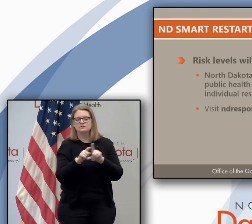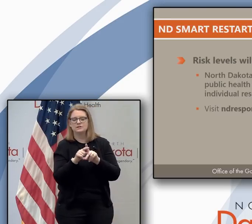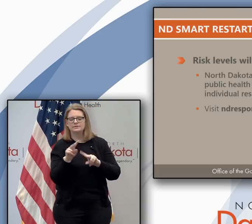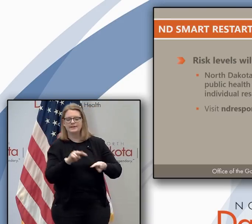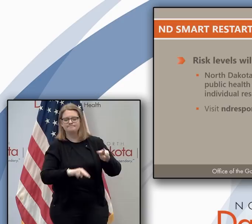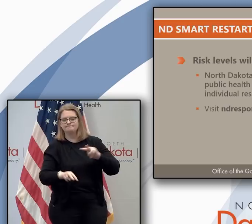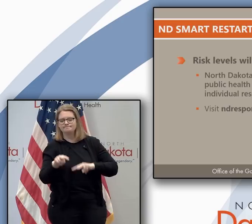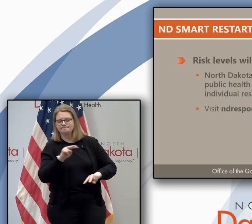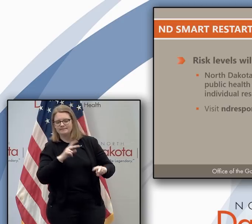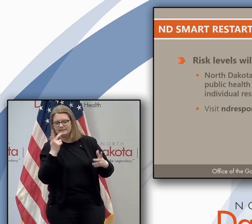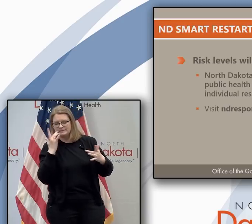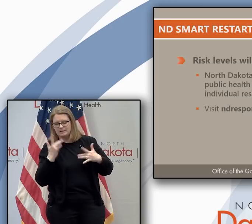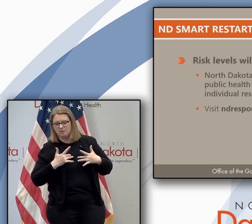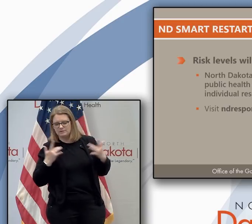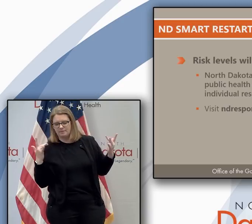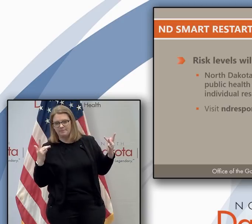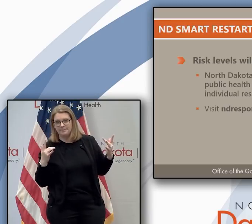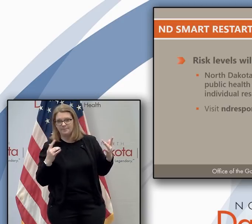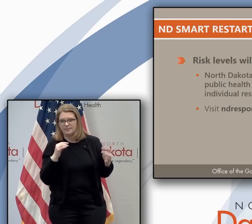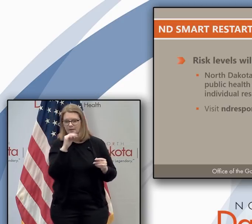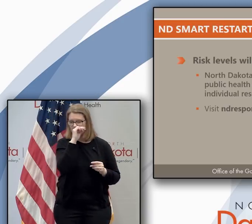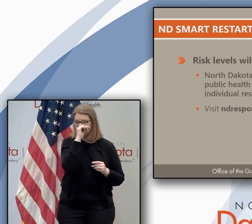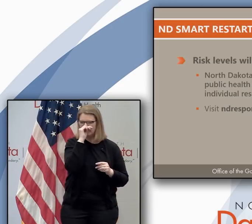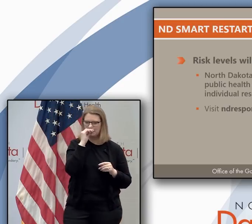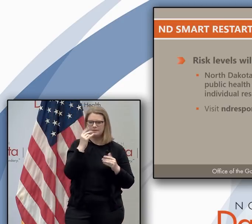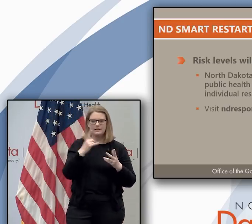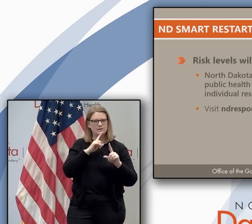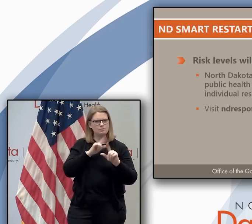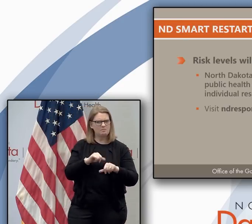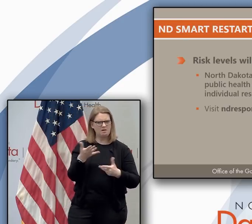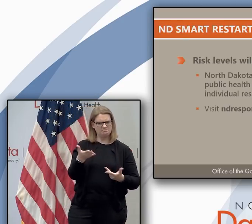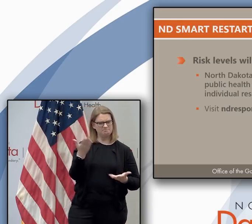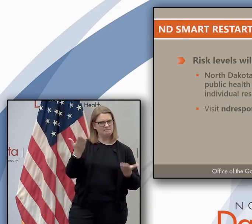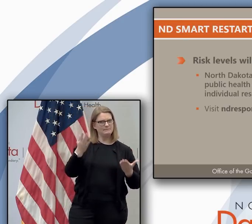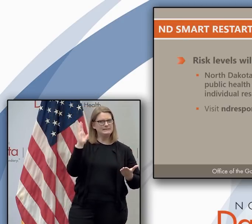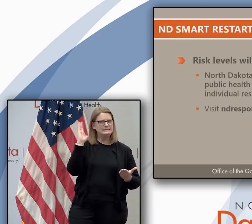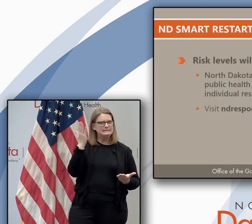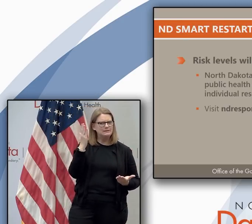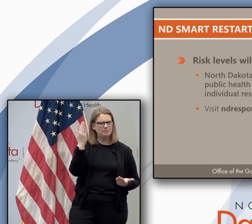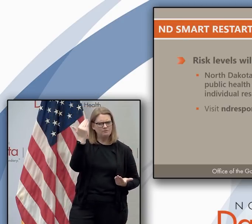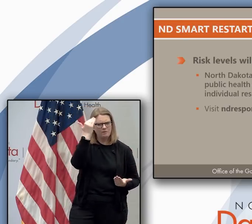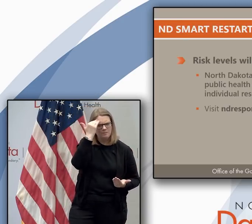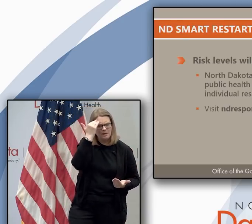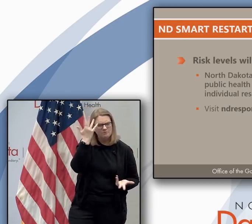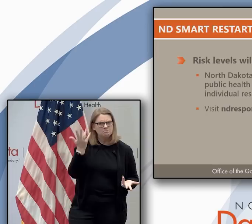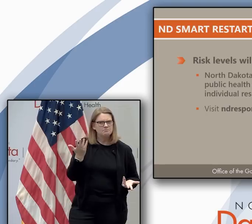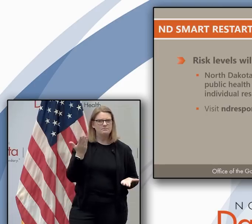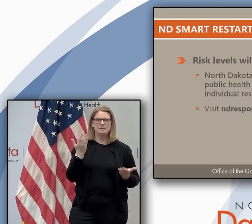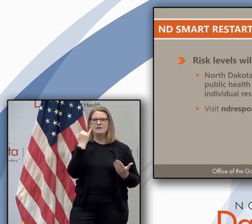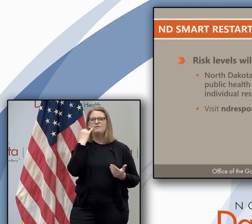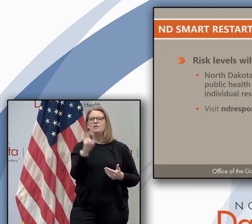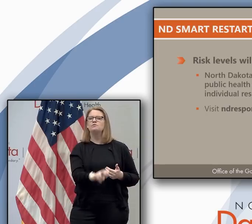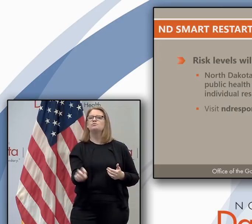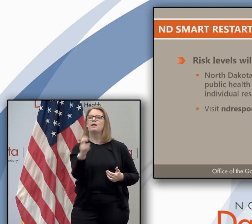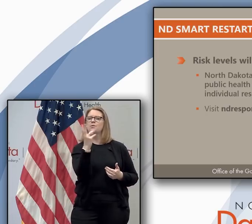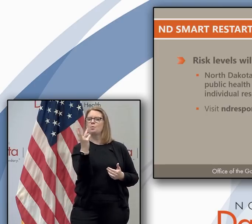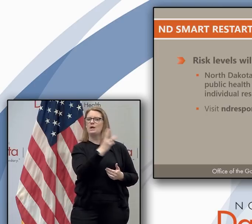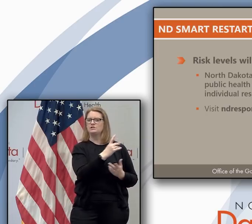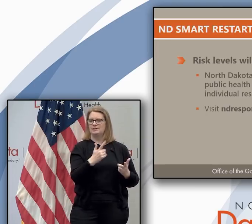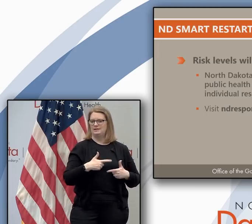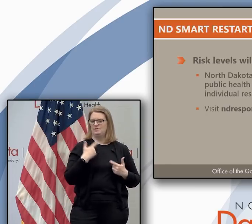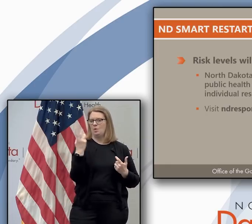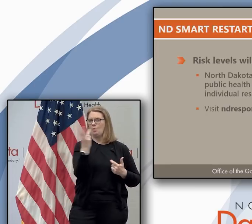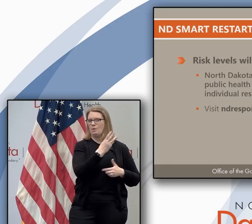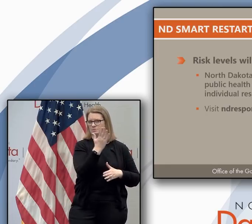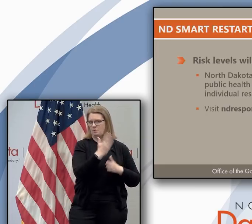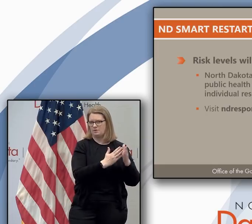working. The report, as you see here, this might look familiar to people, particularly if you've traveled out west or live in the western part of the state